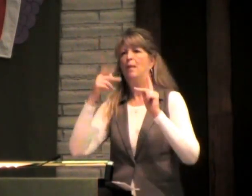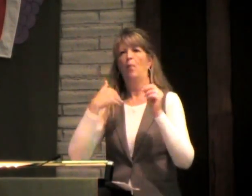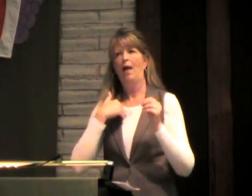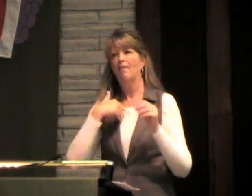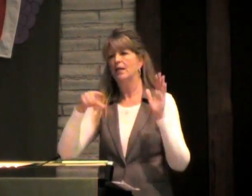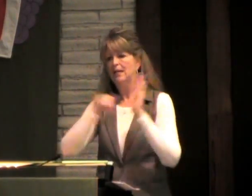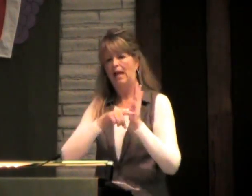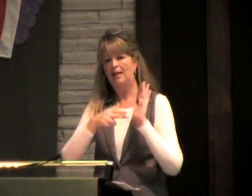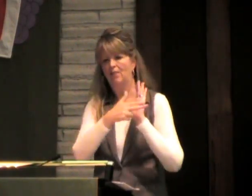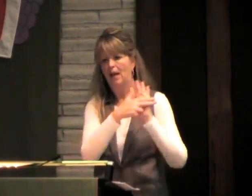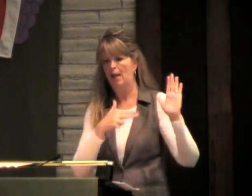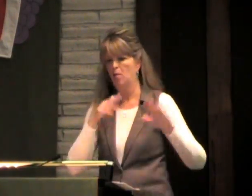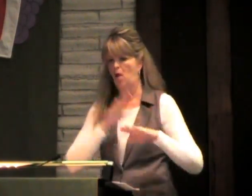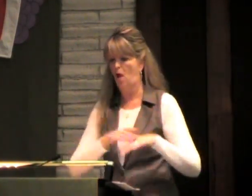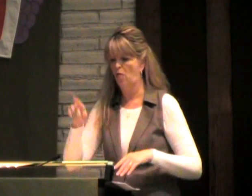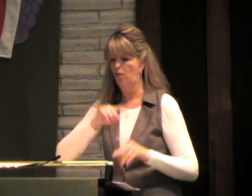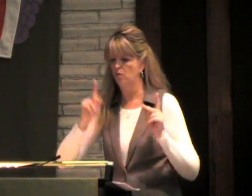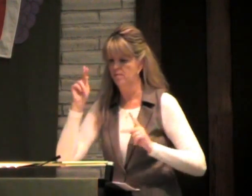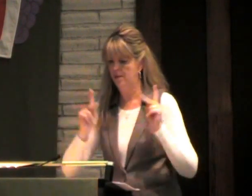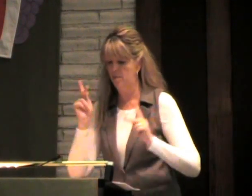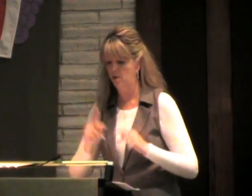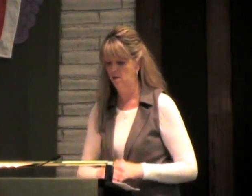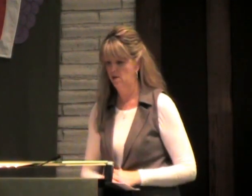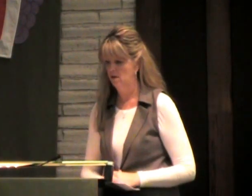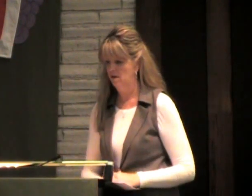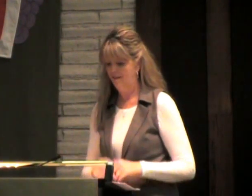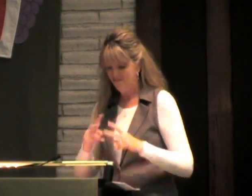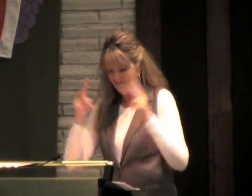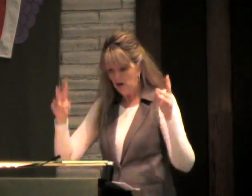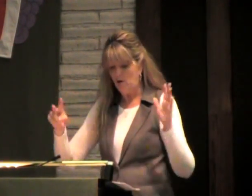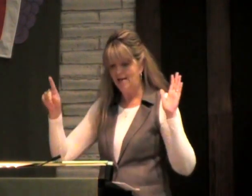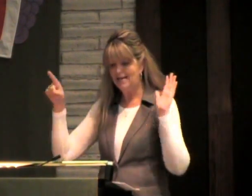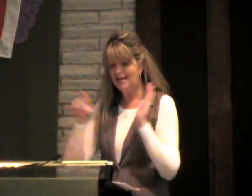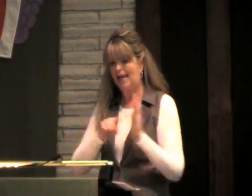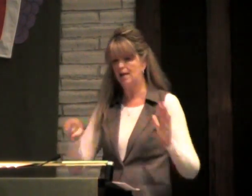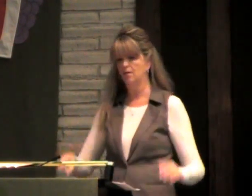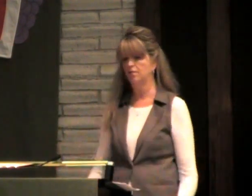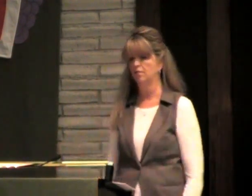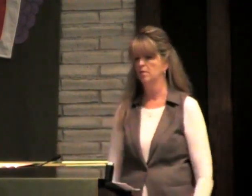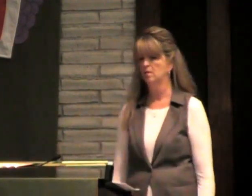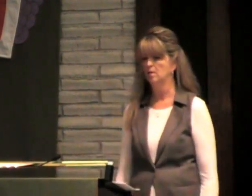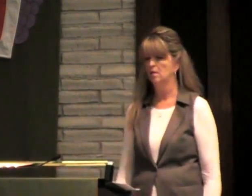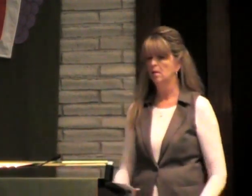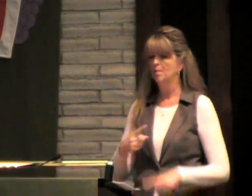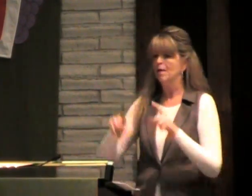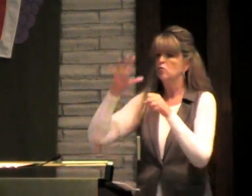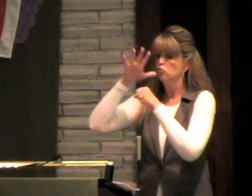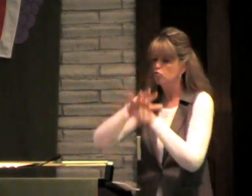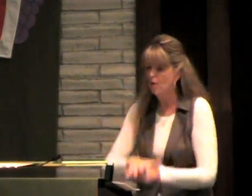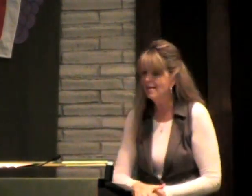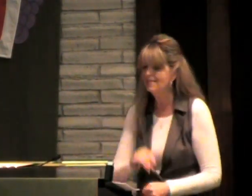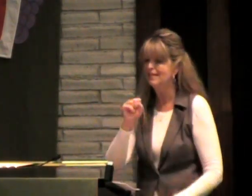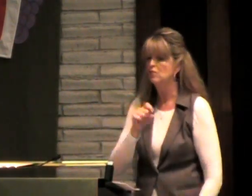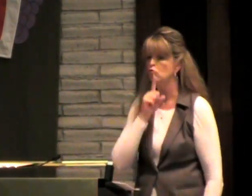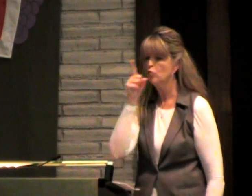attacks. But people have negative words for those folks. It's a very, very negative view people